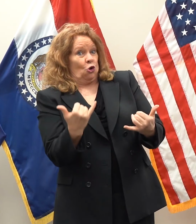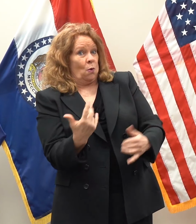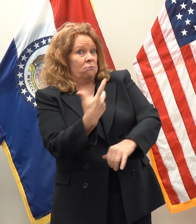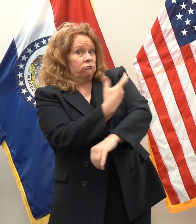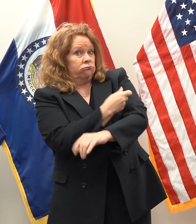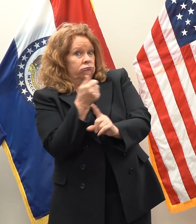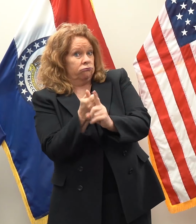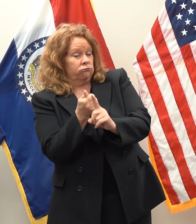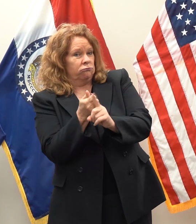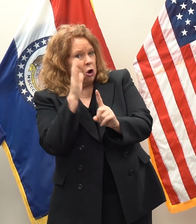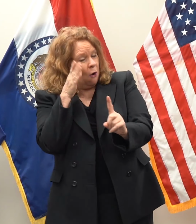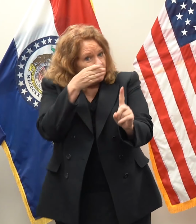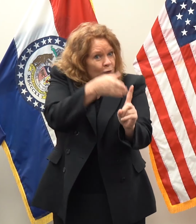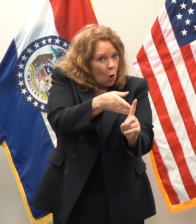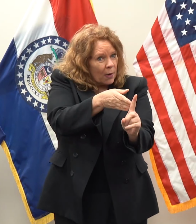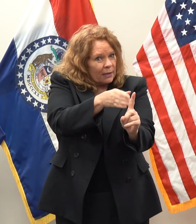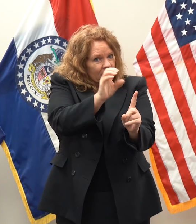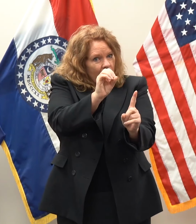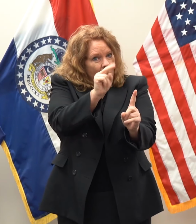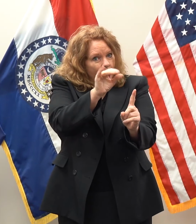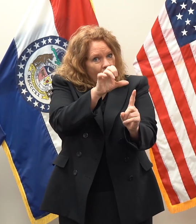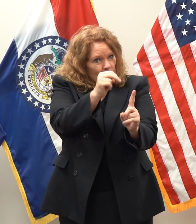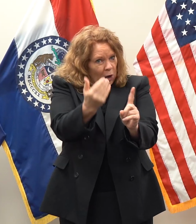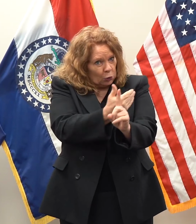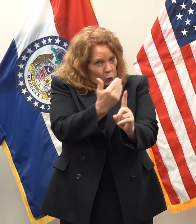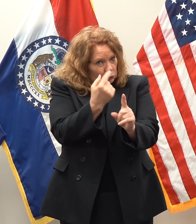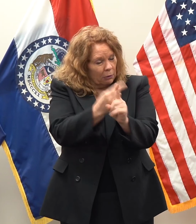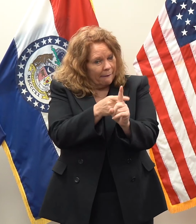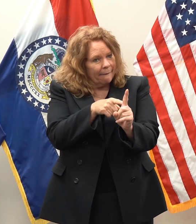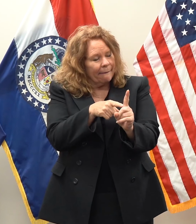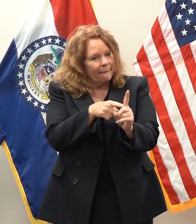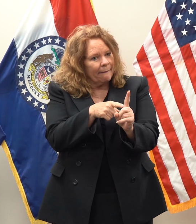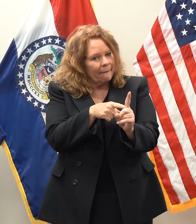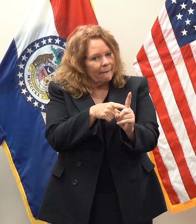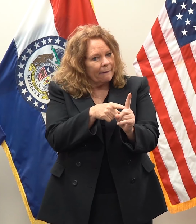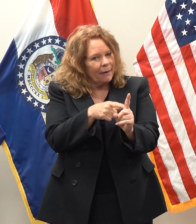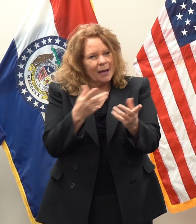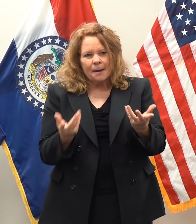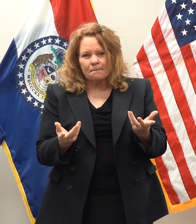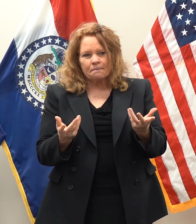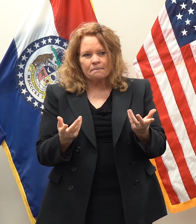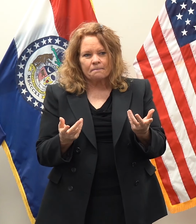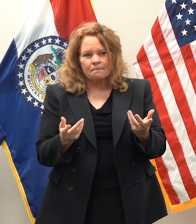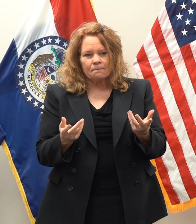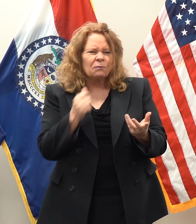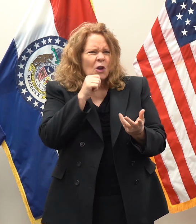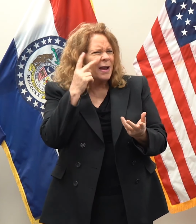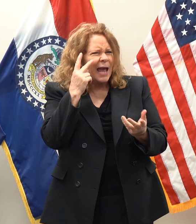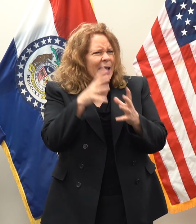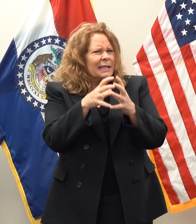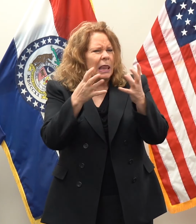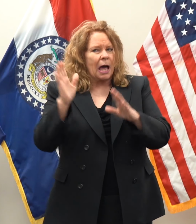vaccination targets this new specific strain, we haven't really seen many cases of